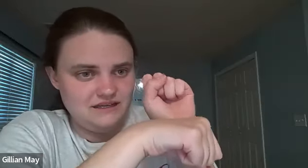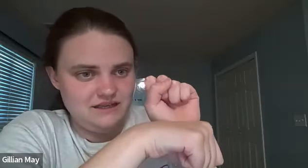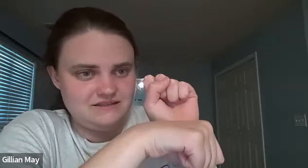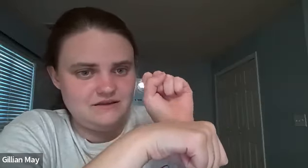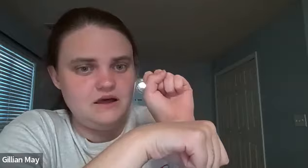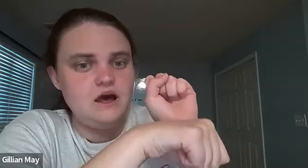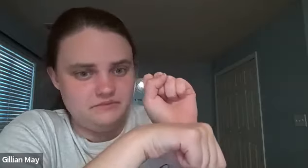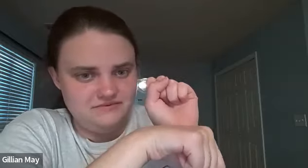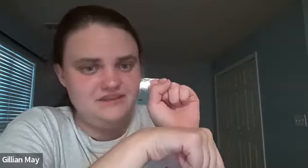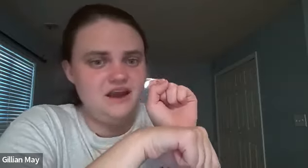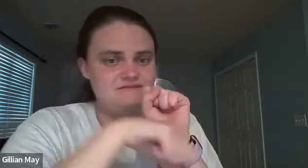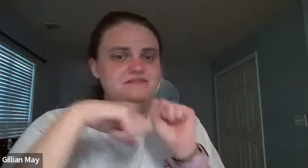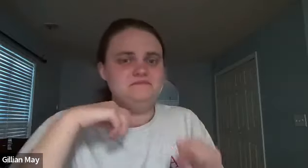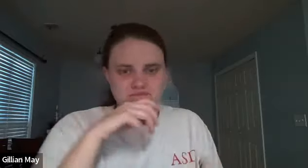It's the up. Yeah.